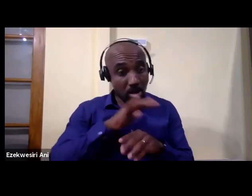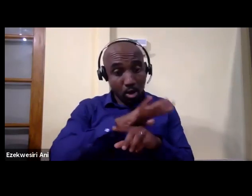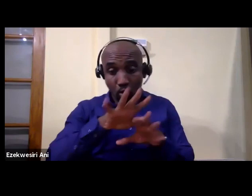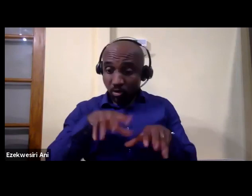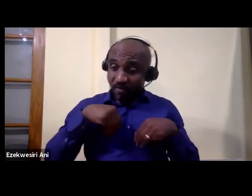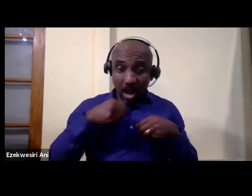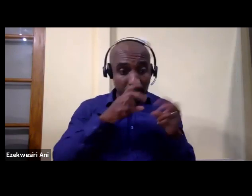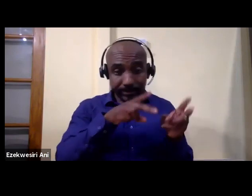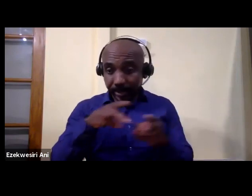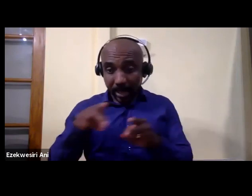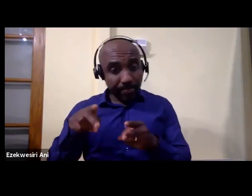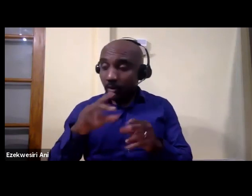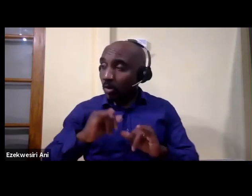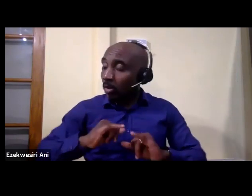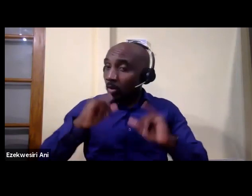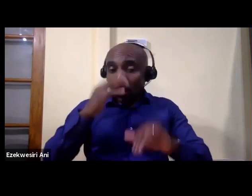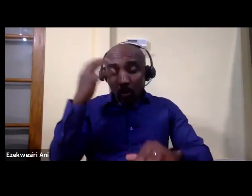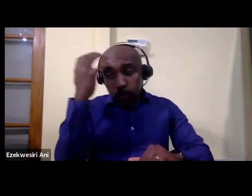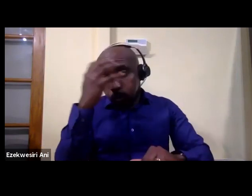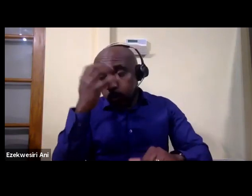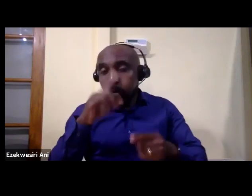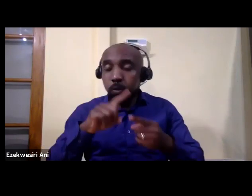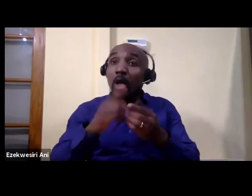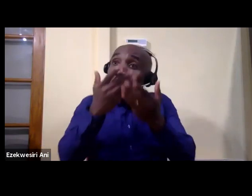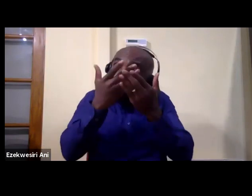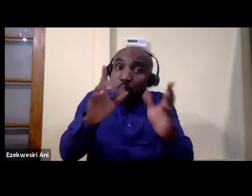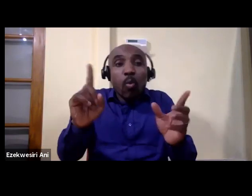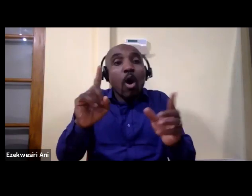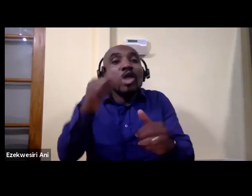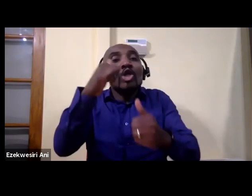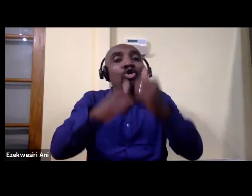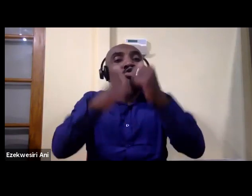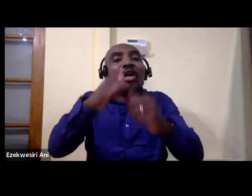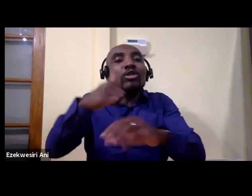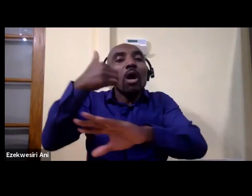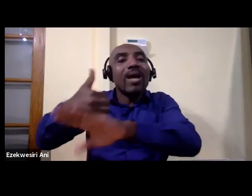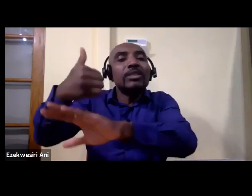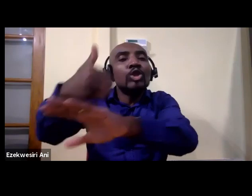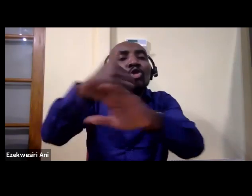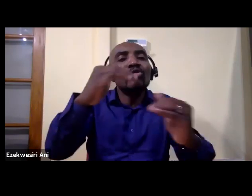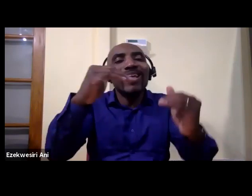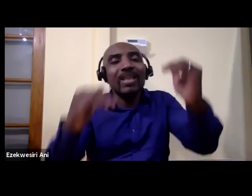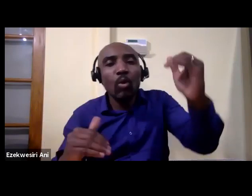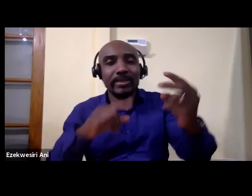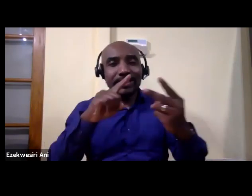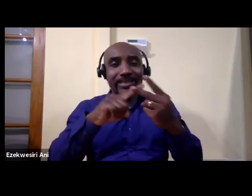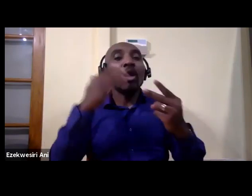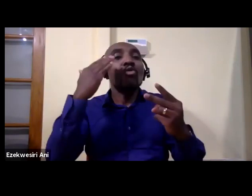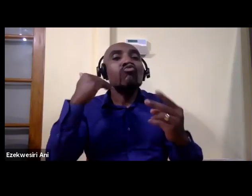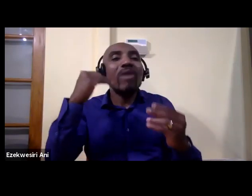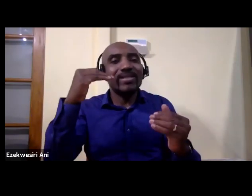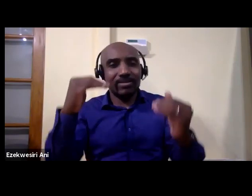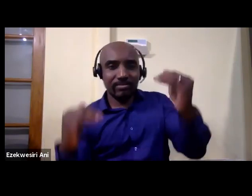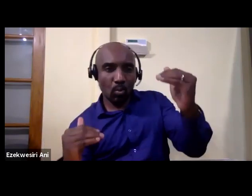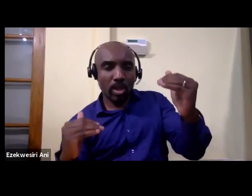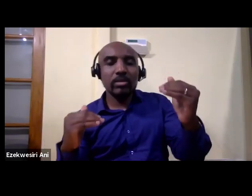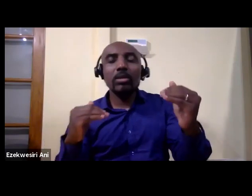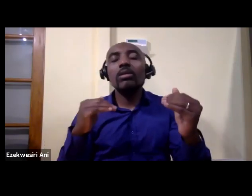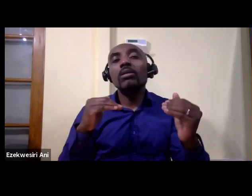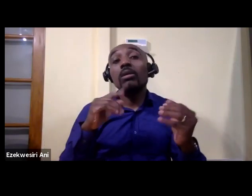It has revealed the structural inequalities and the racial inequalities. We have to support each other, we have to support